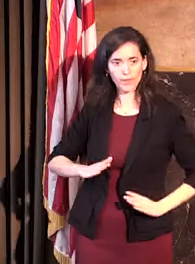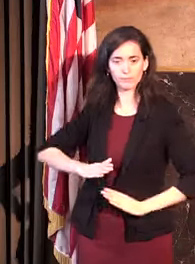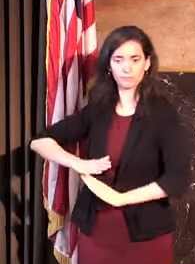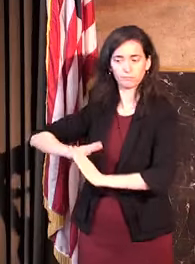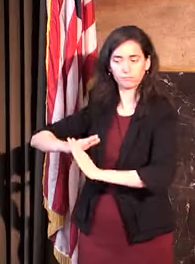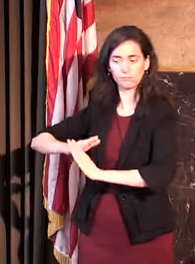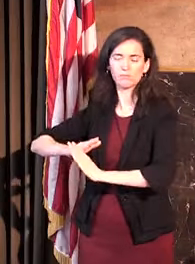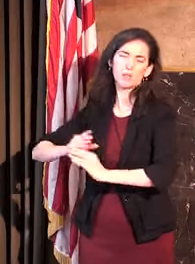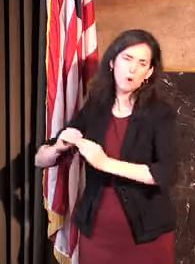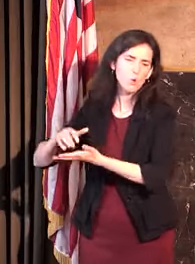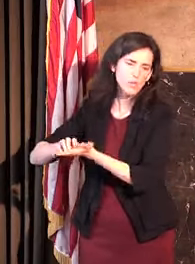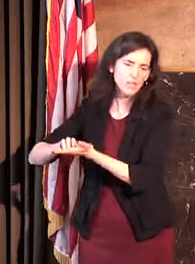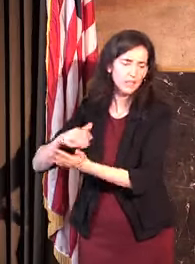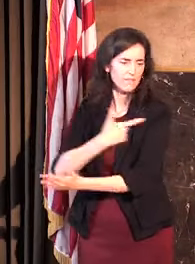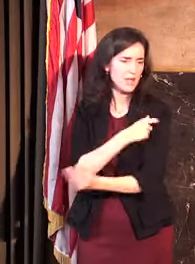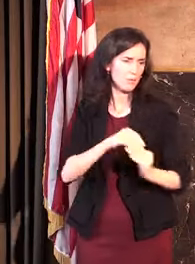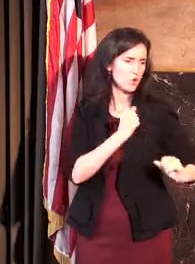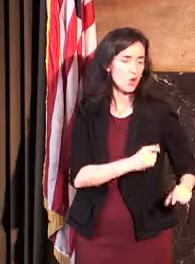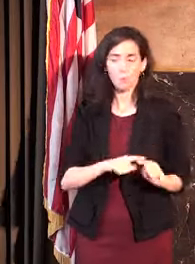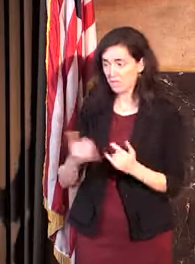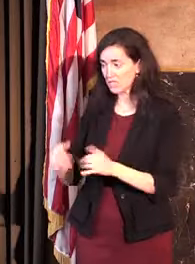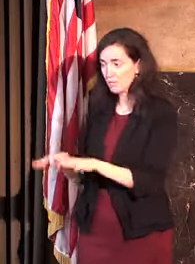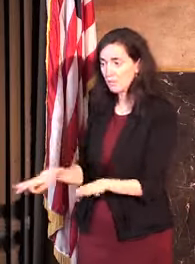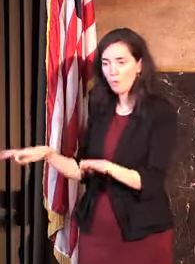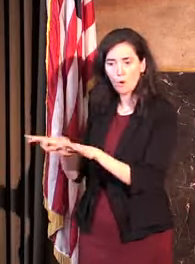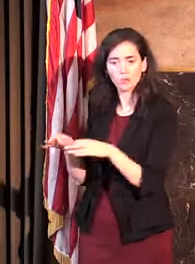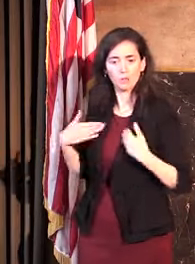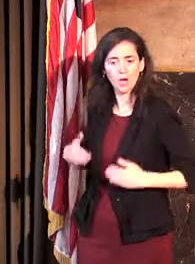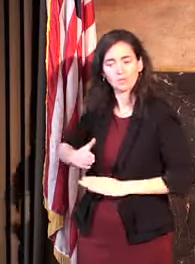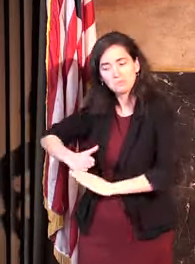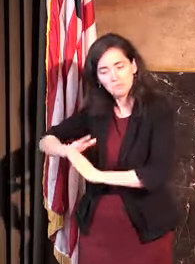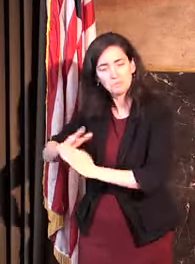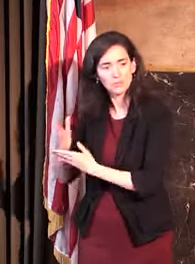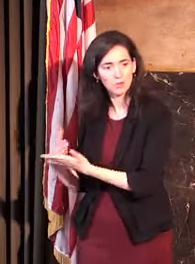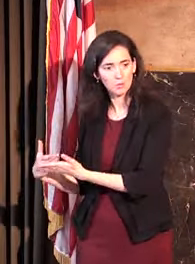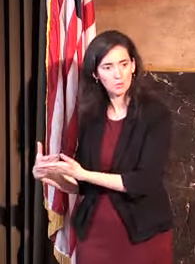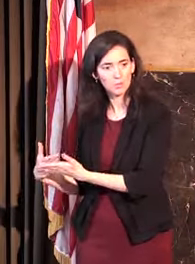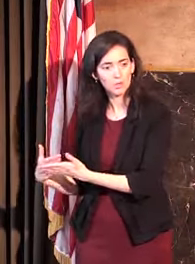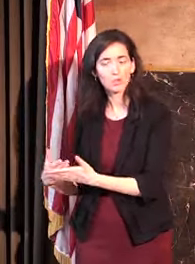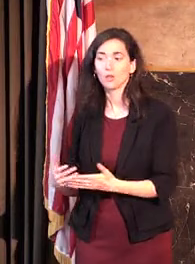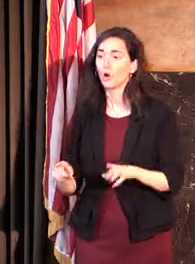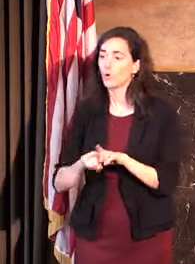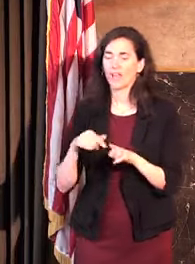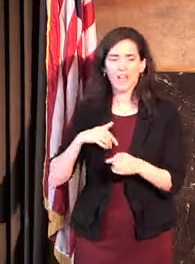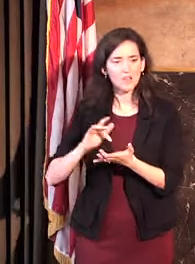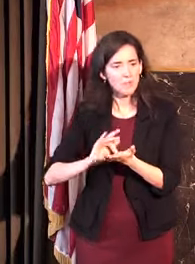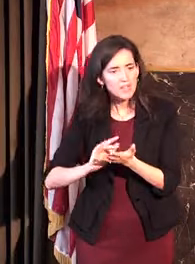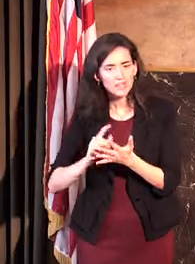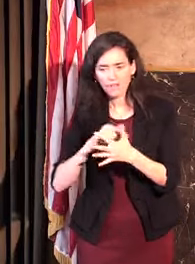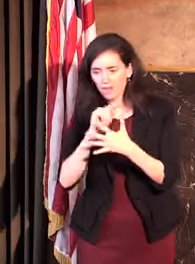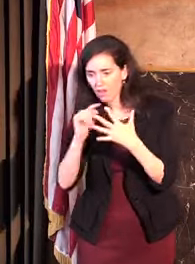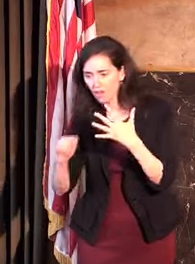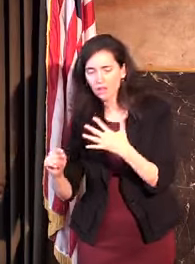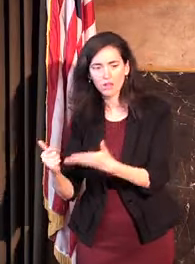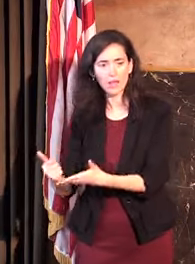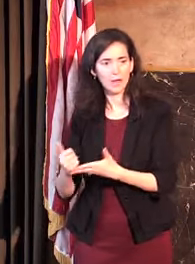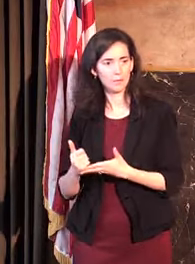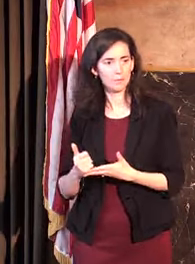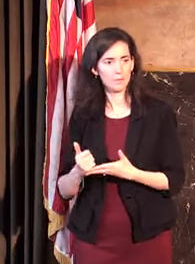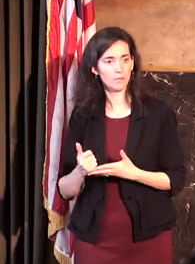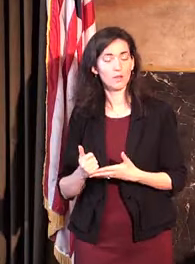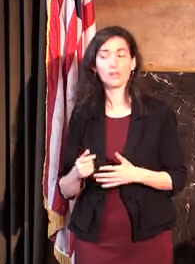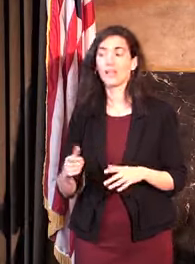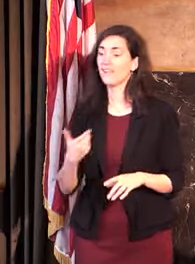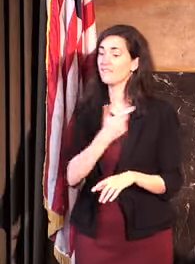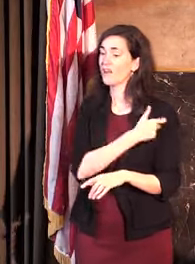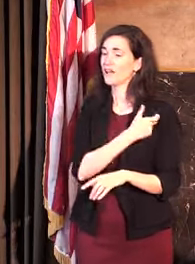to be discounted. And so we're better off. There are more therapeutic interventions and so forth. And as the vaccine is available